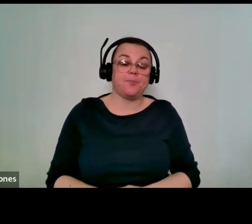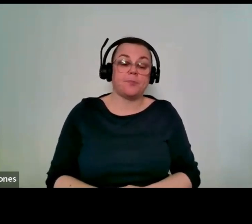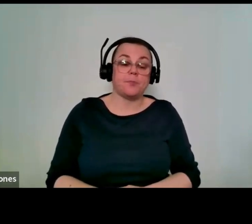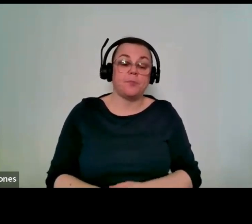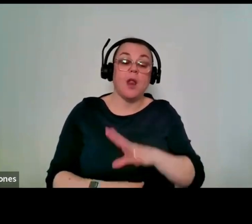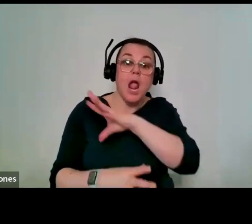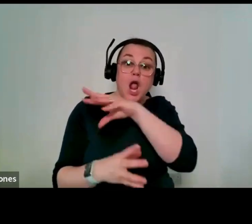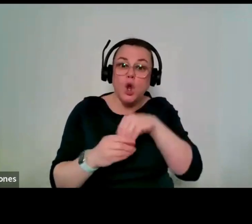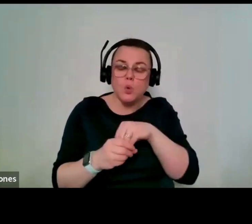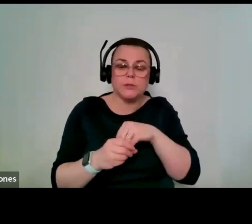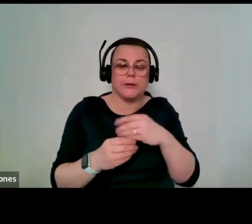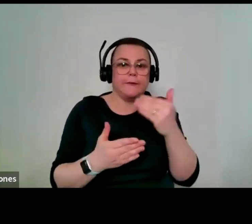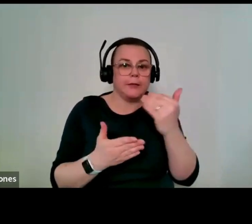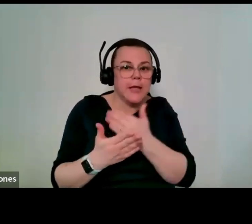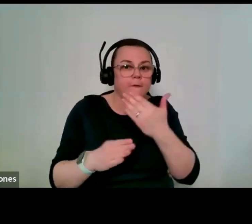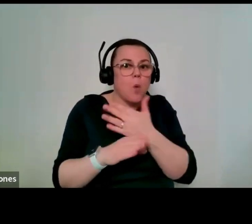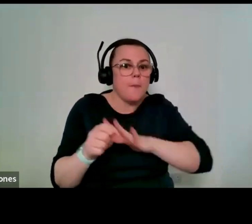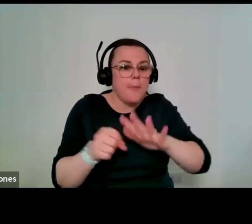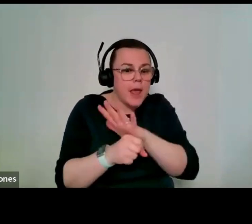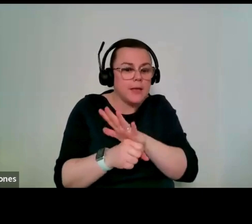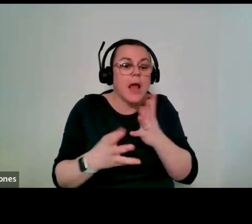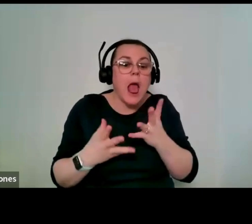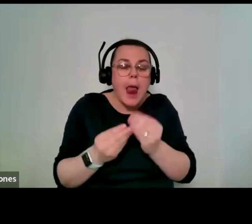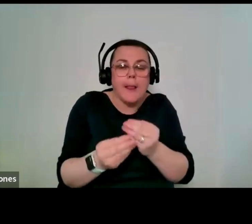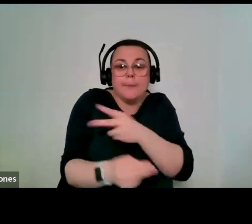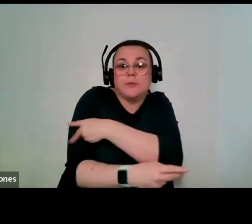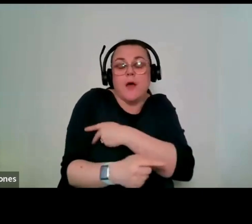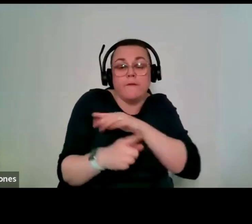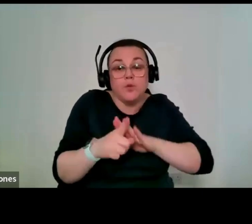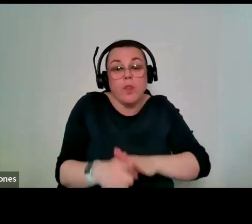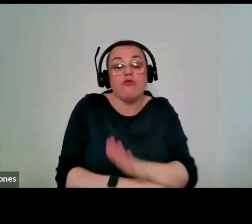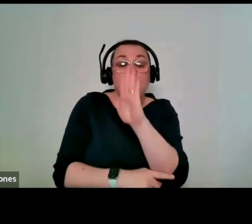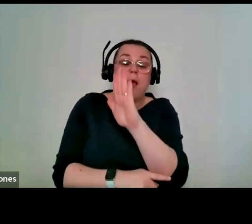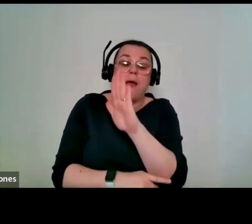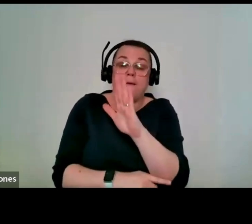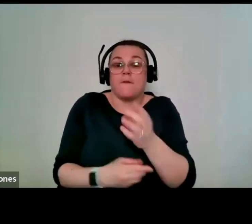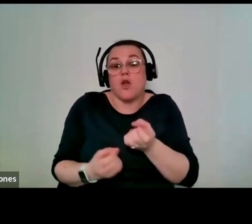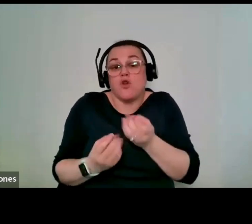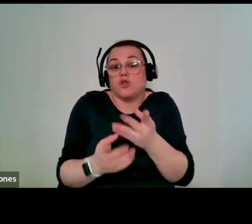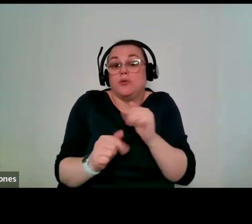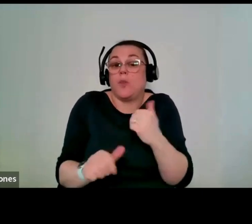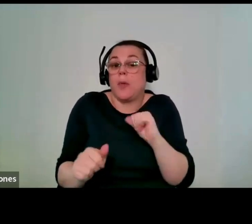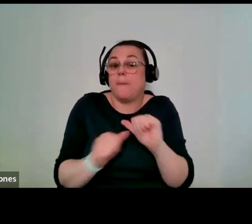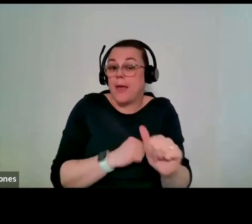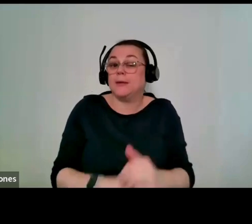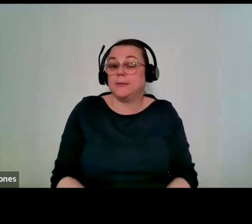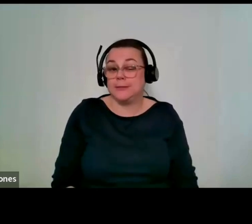workplace also helps employees to thrive and contribute their best.